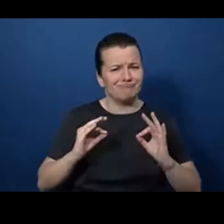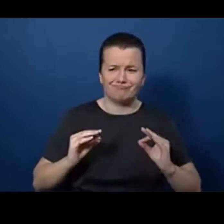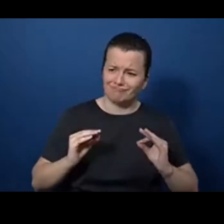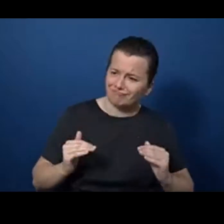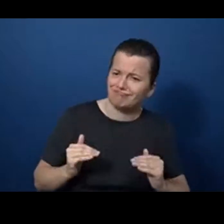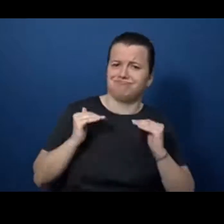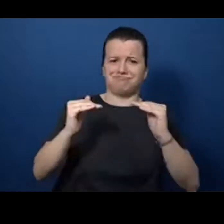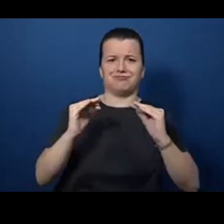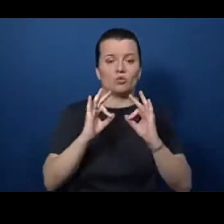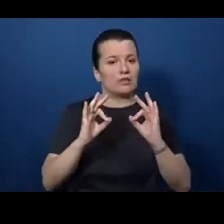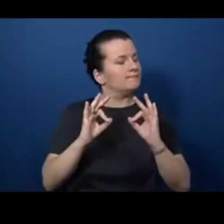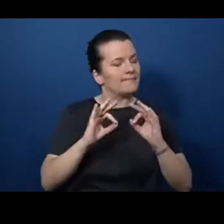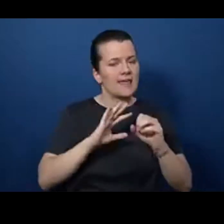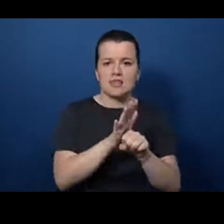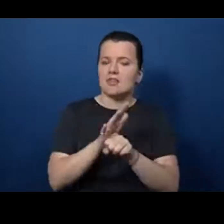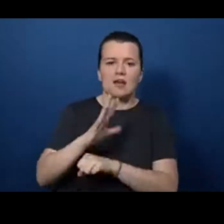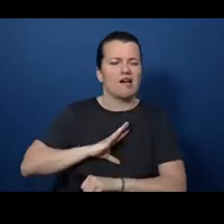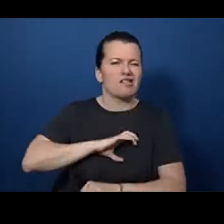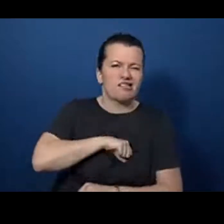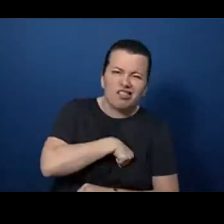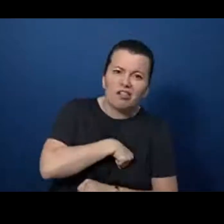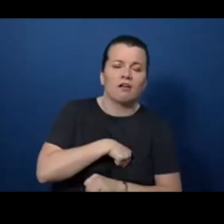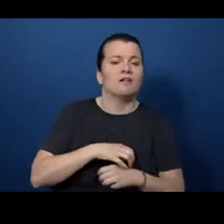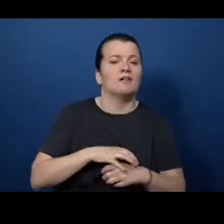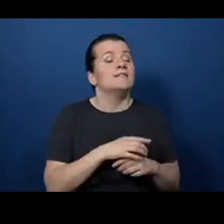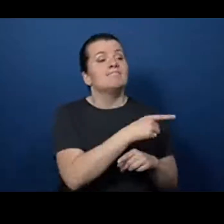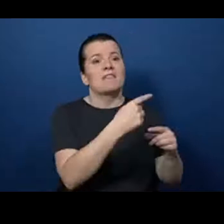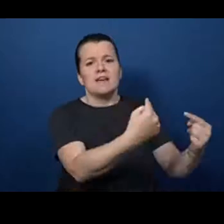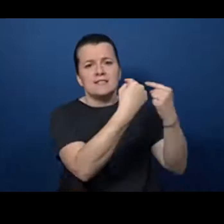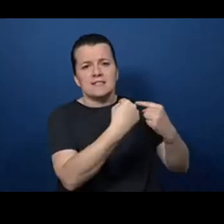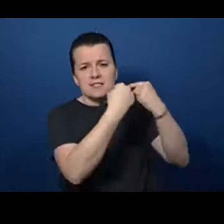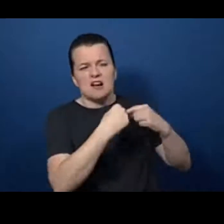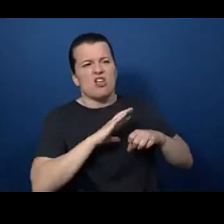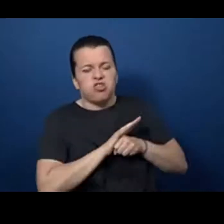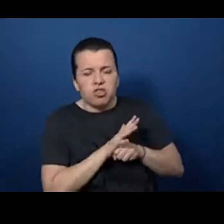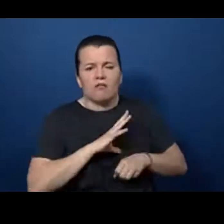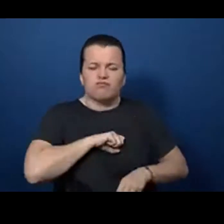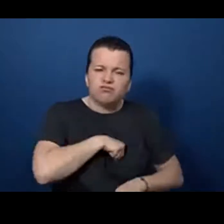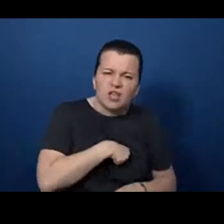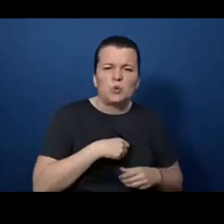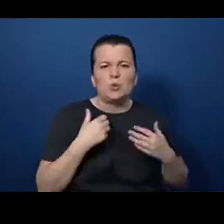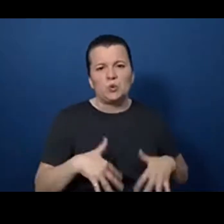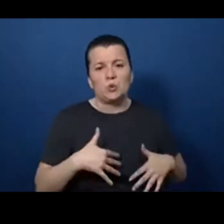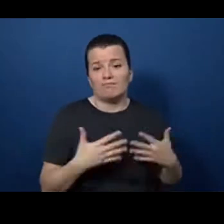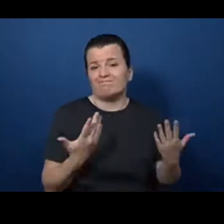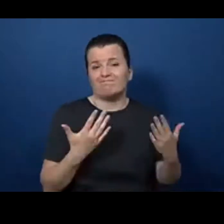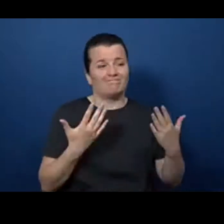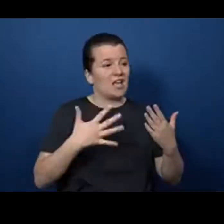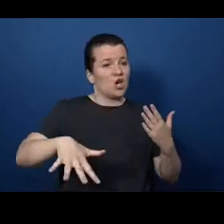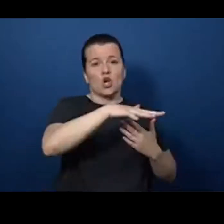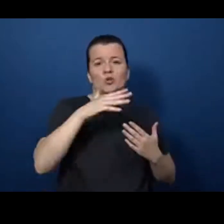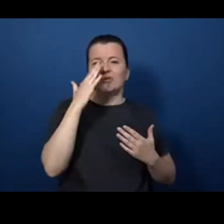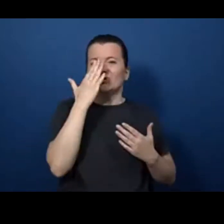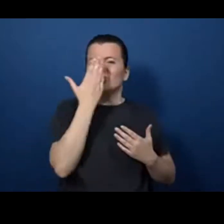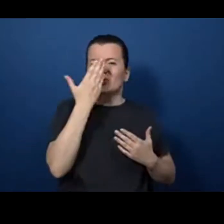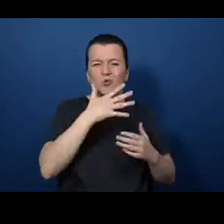by violence, bystanders, perpetrators, and at the end of the day, the whole school community. Because